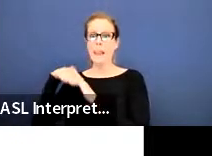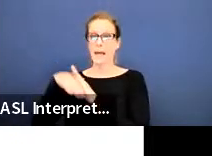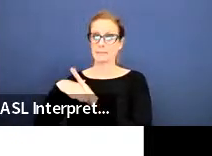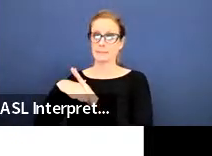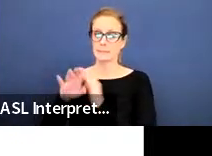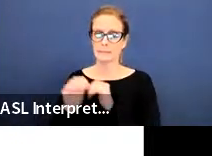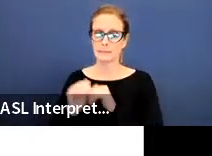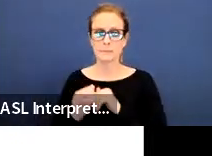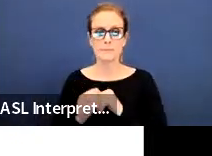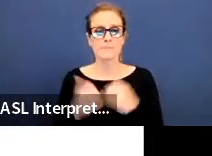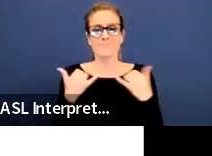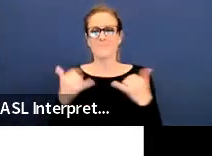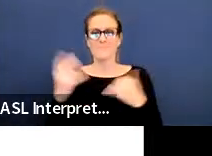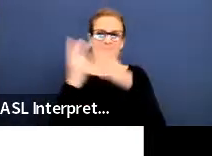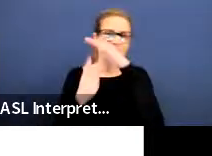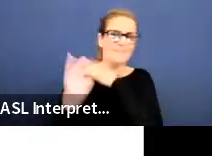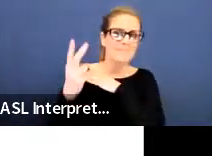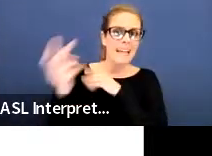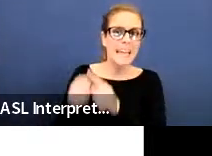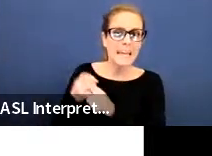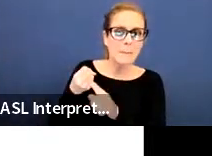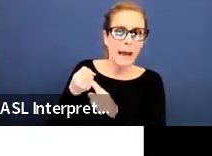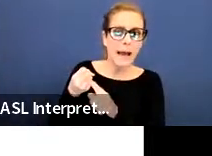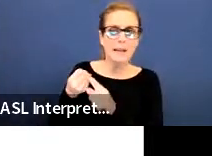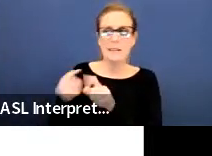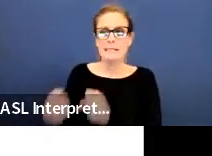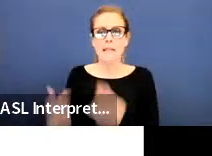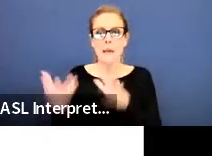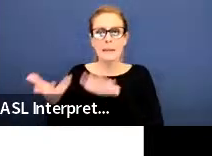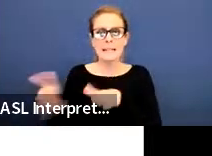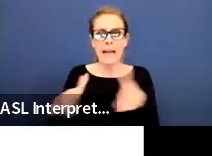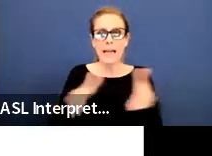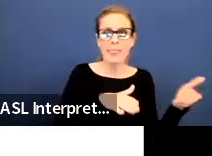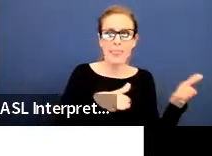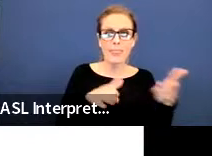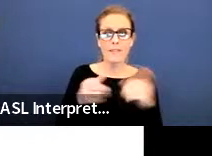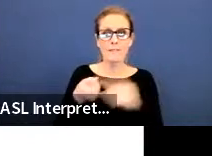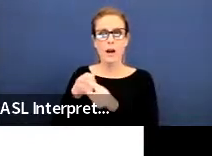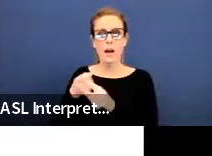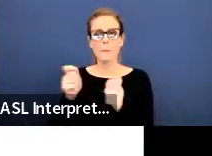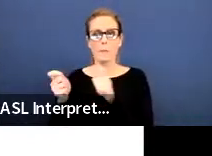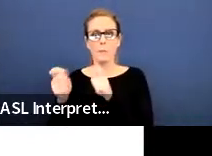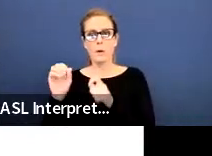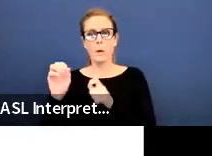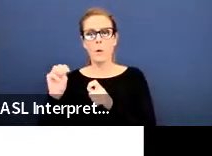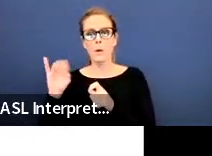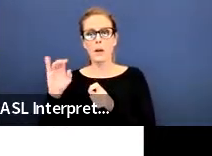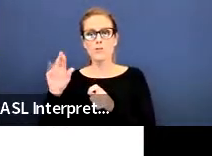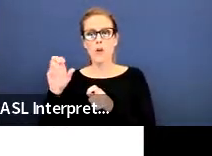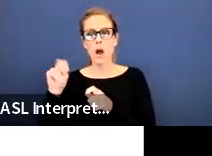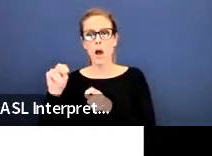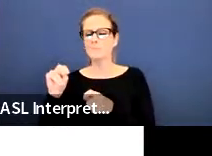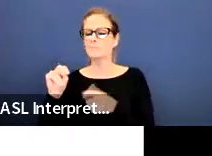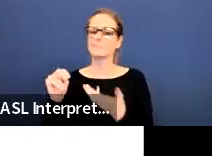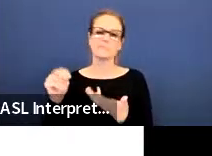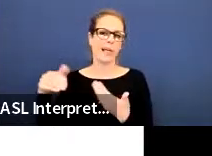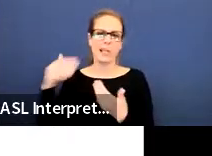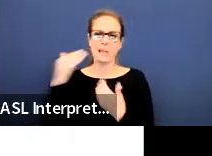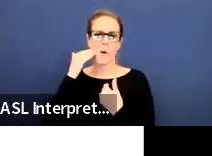It's too early really to know the impact in terms of deaths from Omicron. Deaths tend to lag the